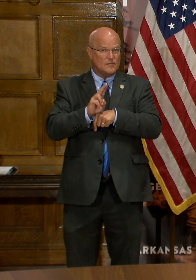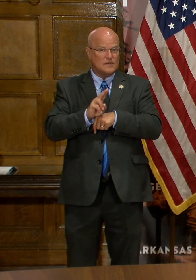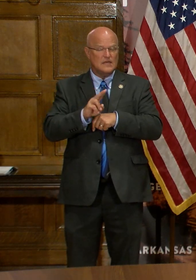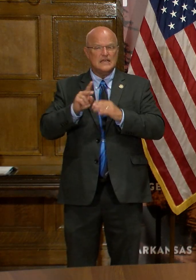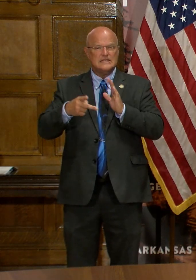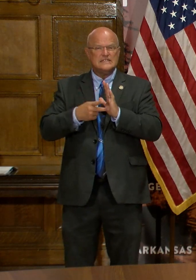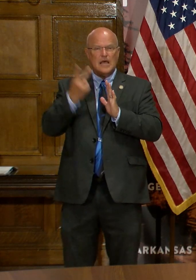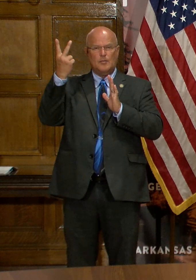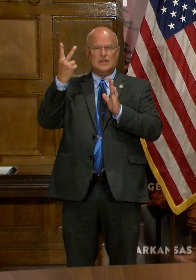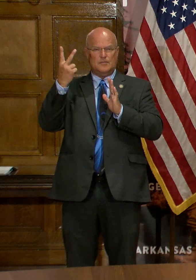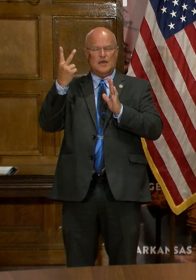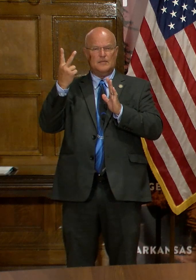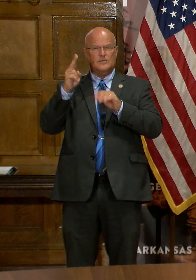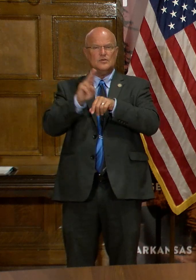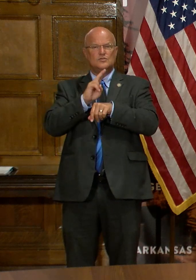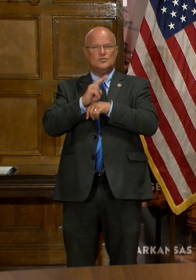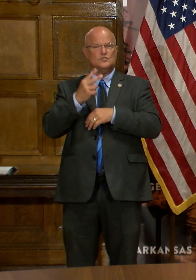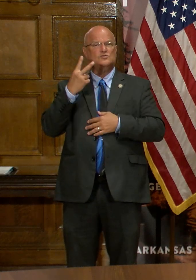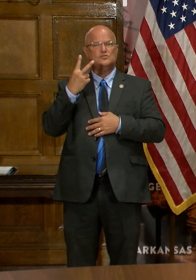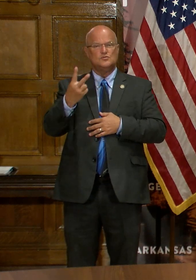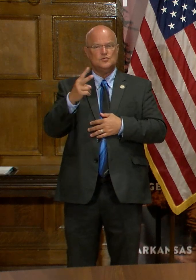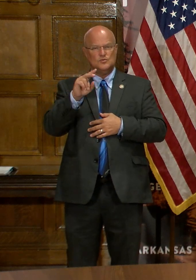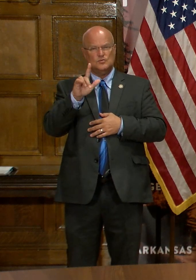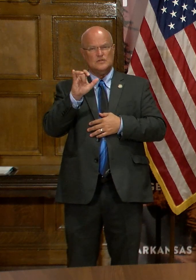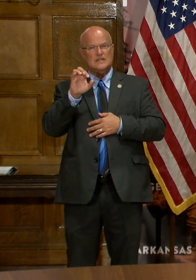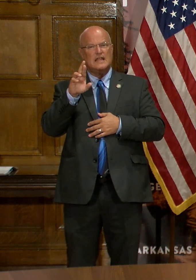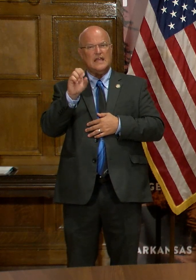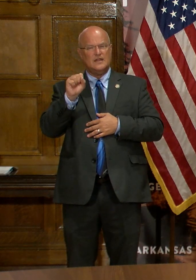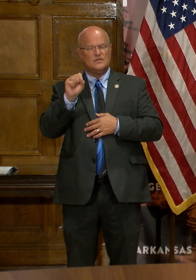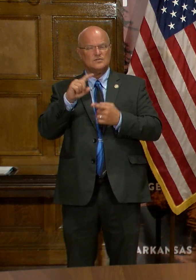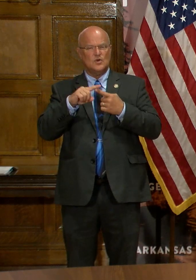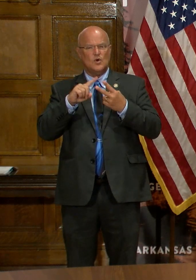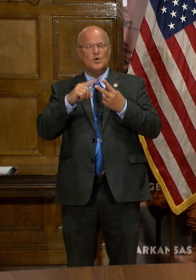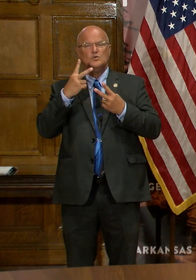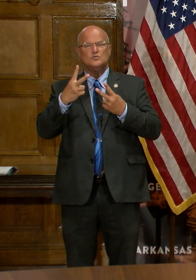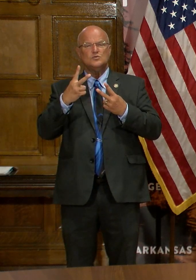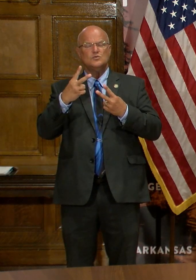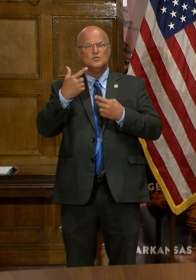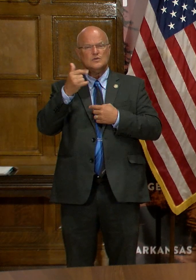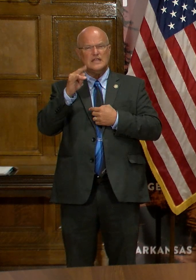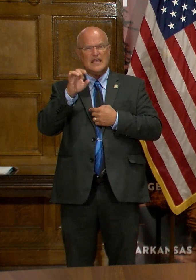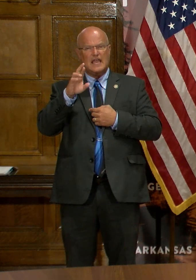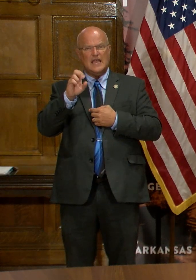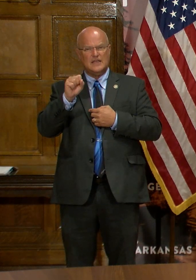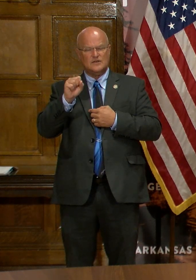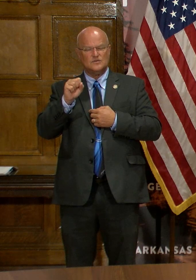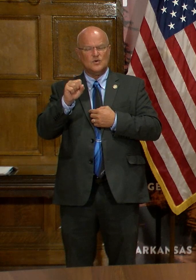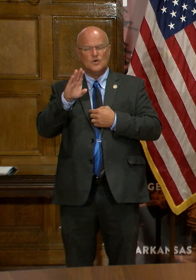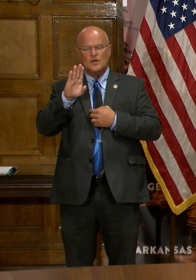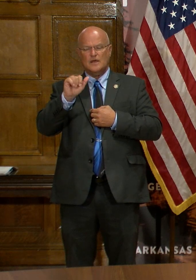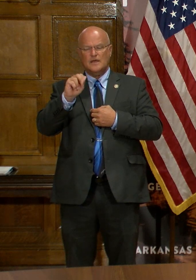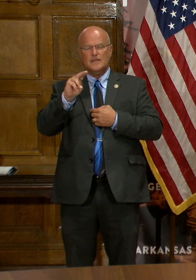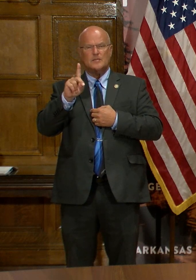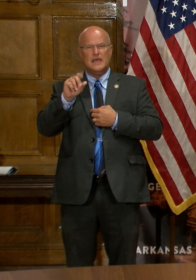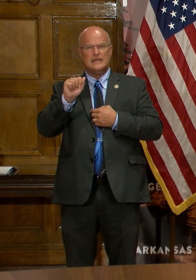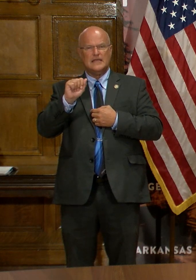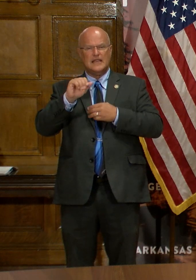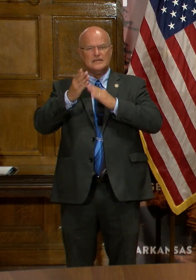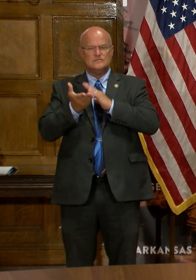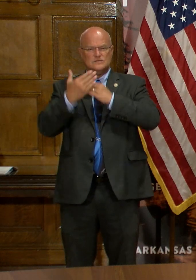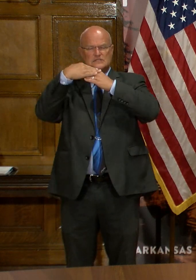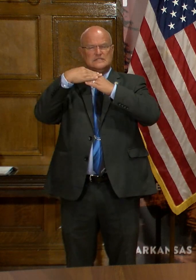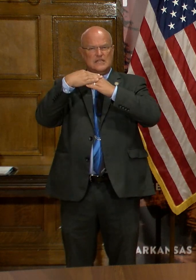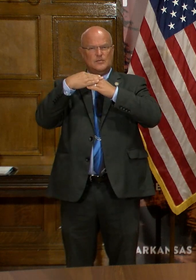double them up. Use 2 layers or 2 neck gaiters, or the bandana should be doubled.